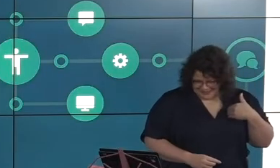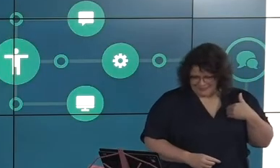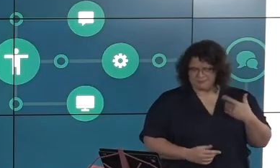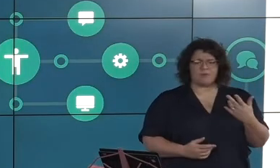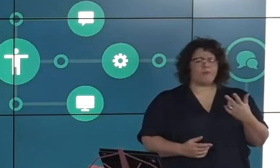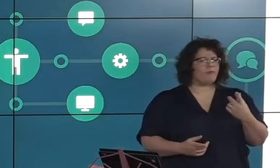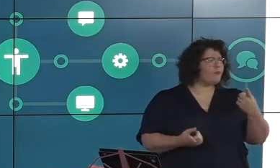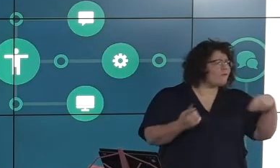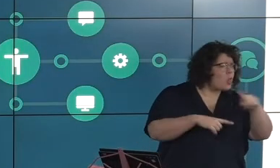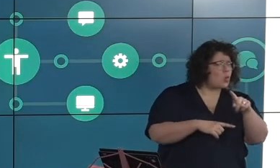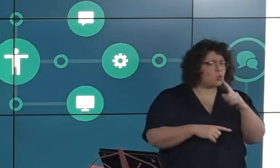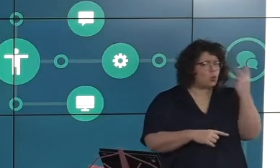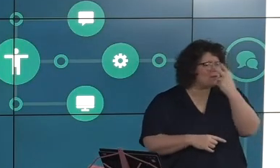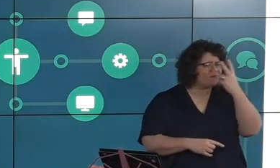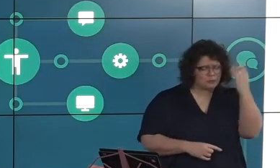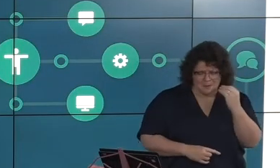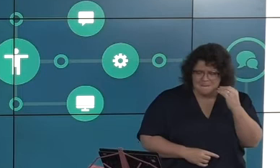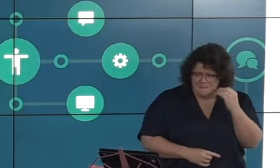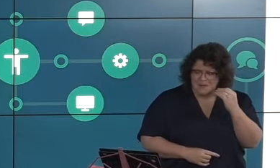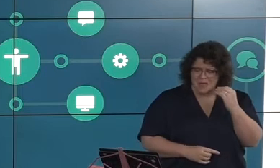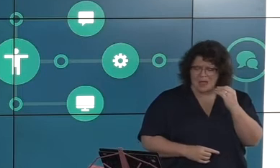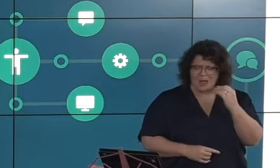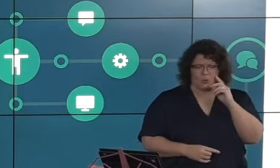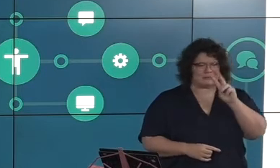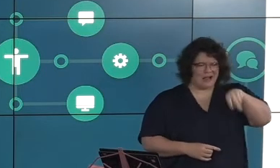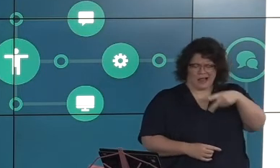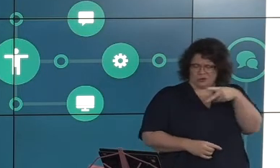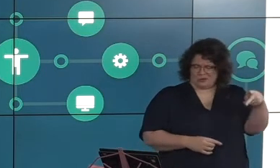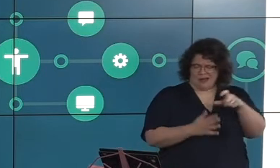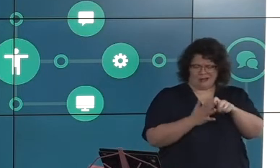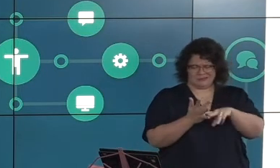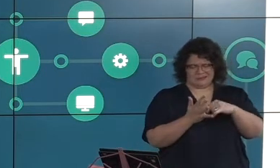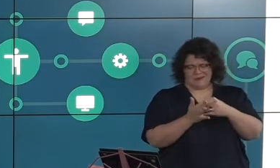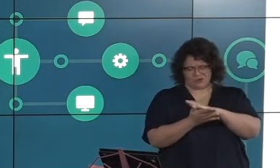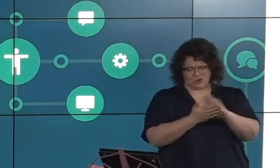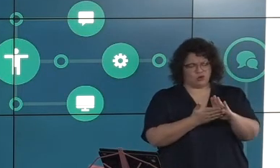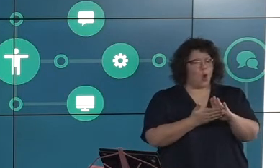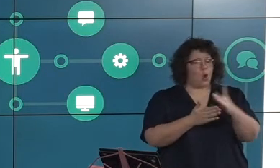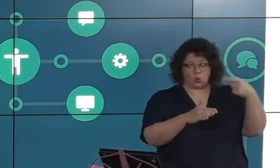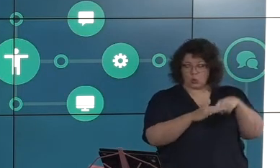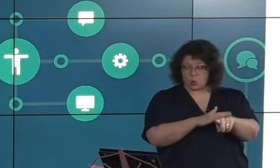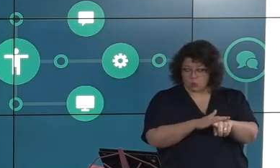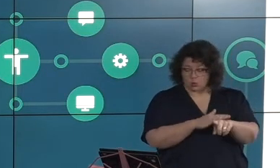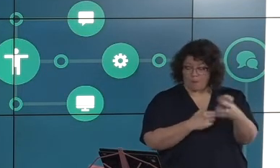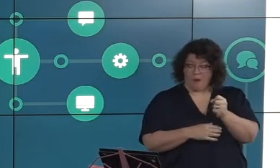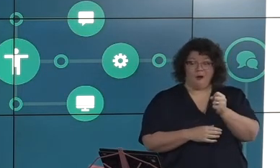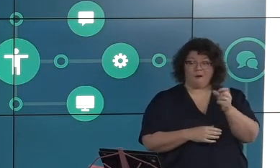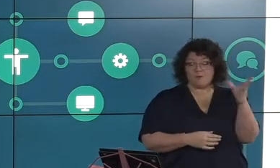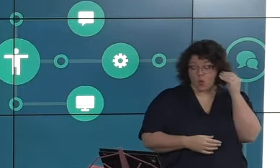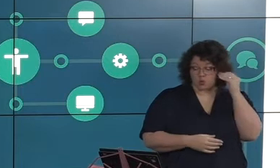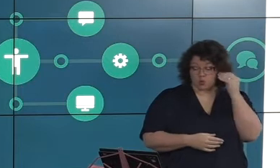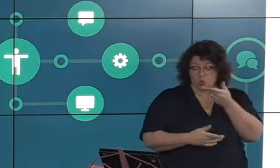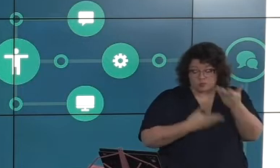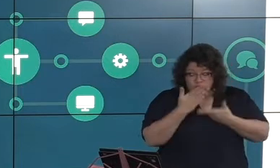audio describe. And also the statistic that's at the end of that film, which is really important,